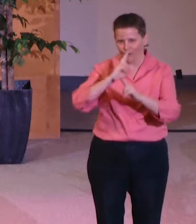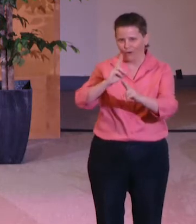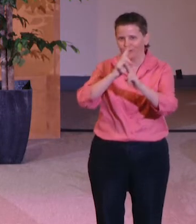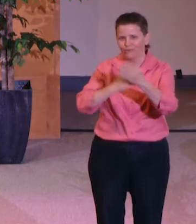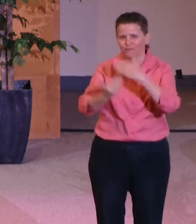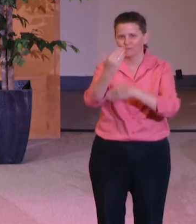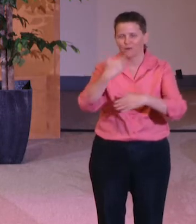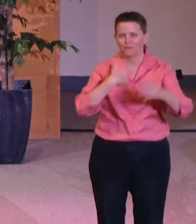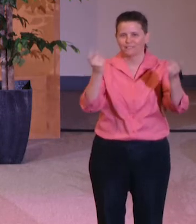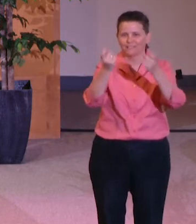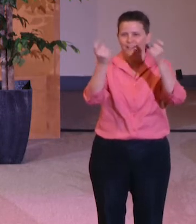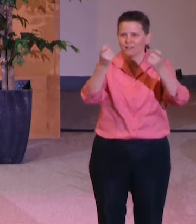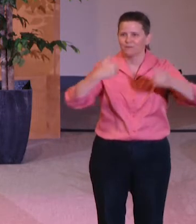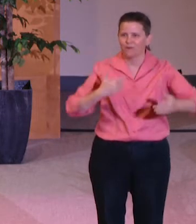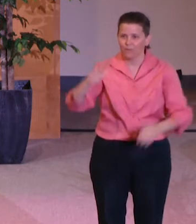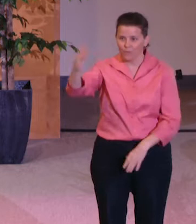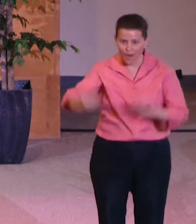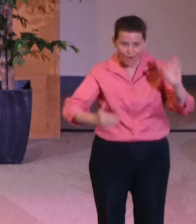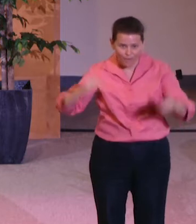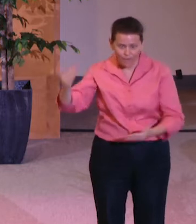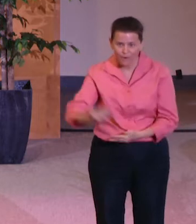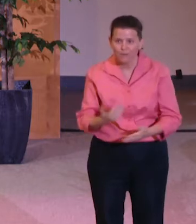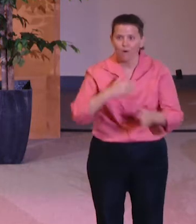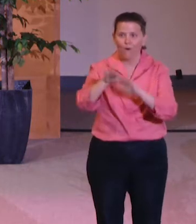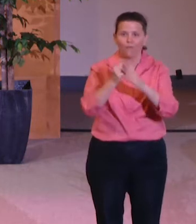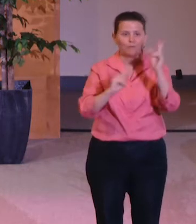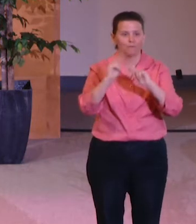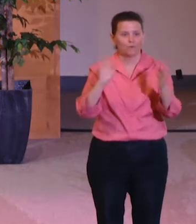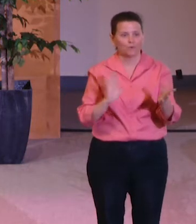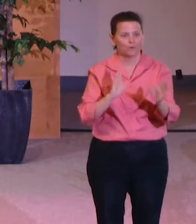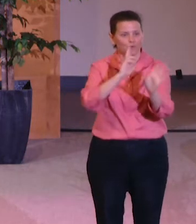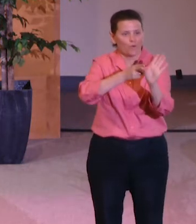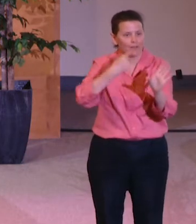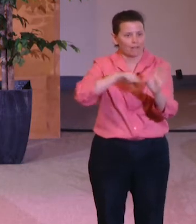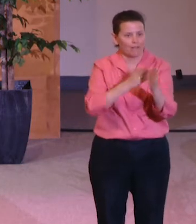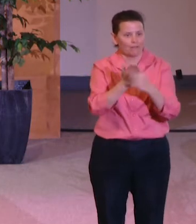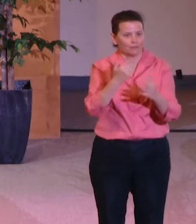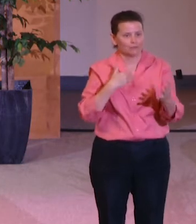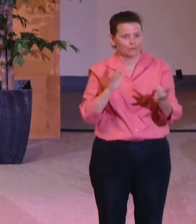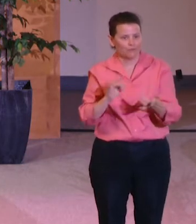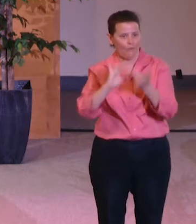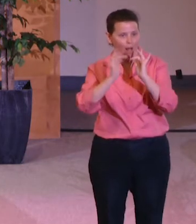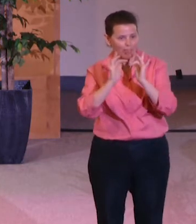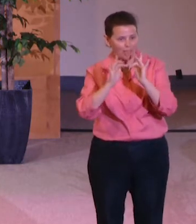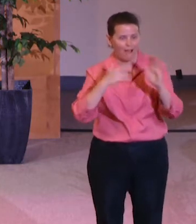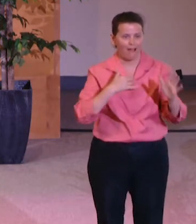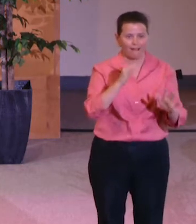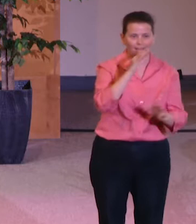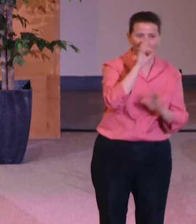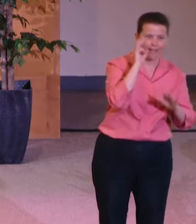to celebrate here. We want to welcome everybody for being here. We want to welcome everybody online. If you're joining us online on Facebook or YouTube, thank you for taking time